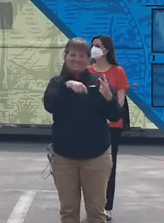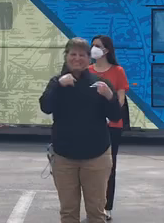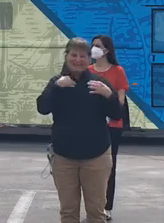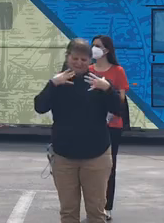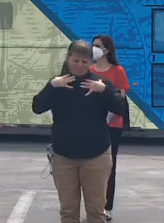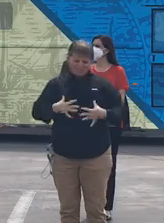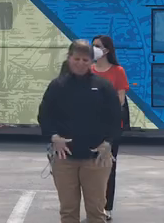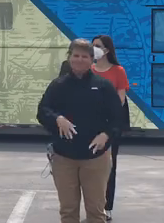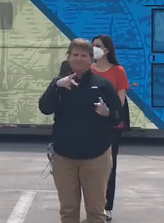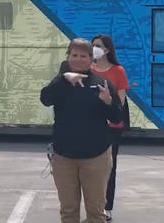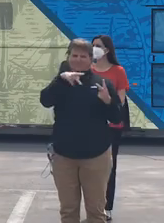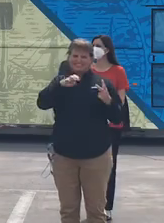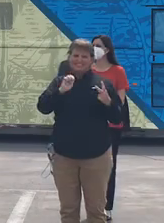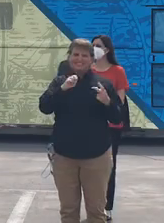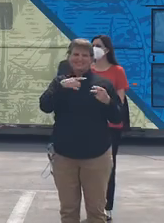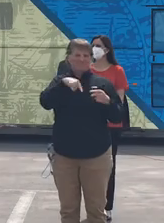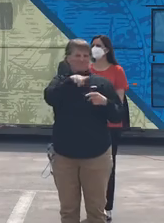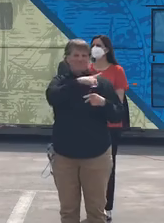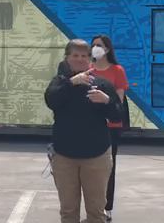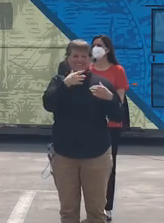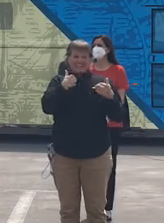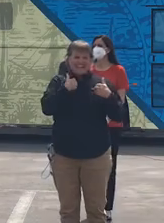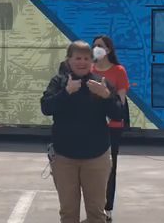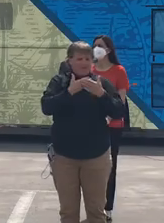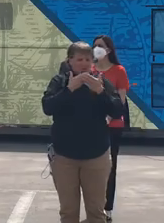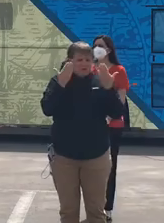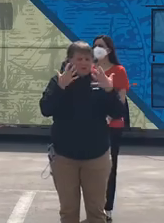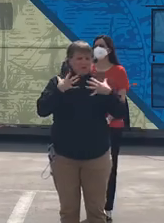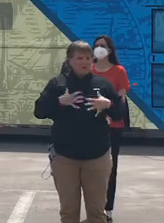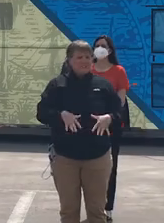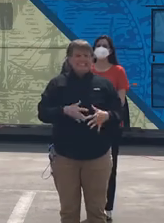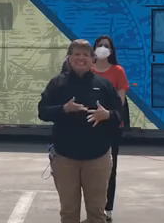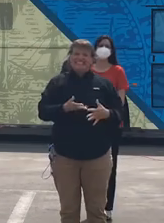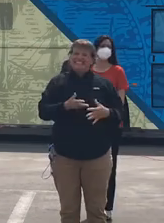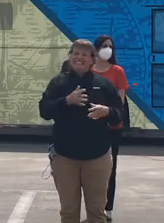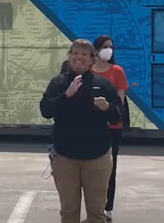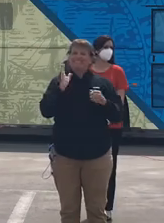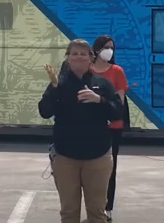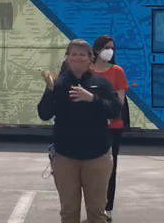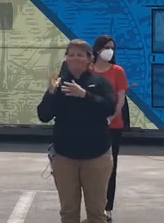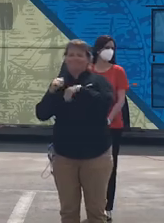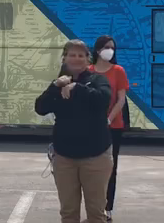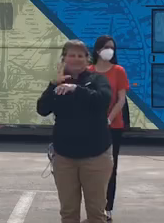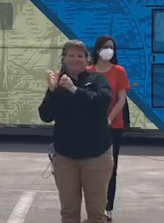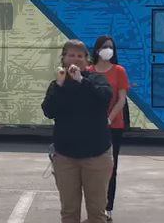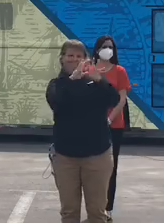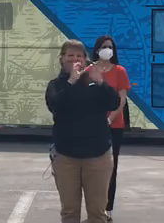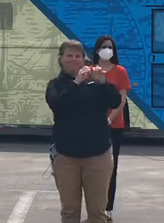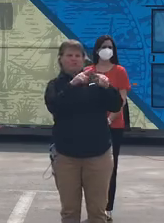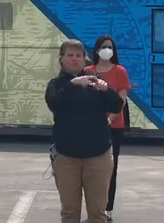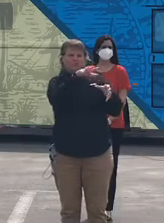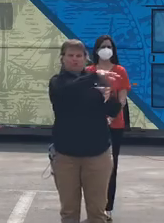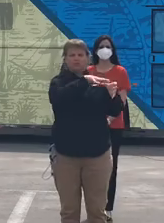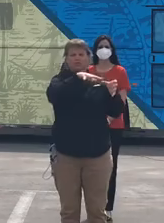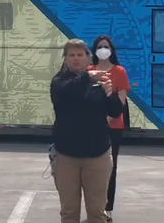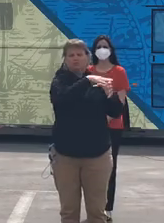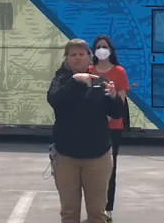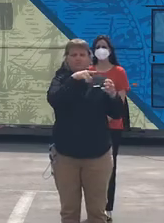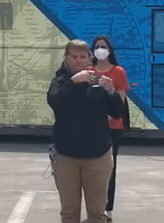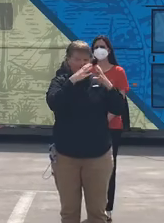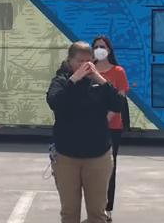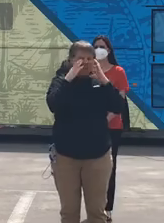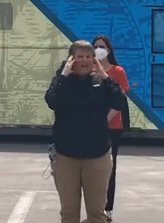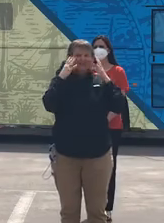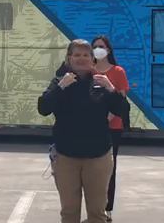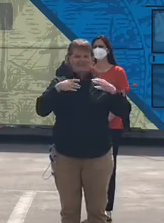supplied, just to long-term care facilities, more than 10 million masks, nearly 1 million gloves, 500,000